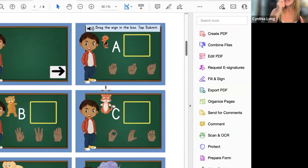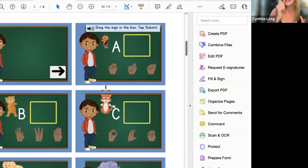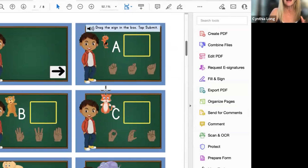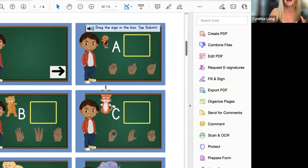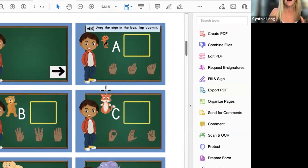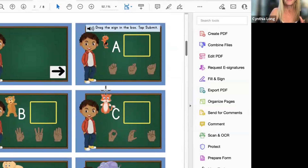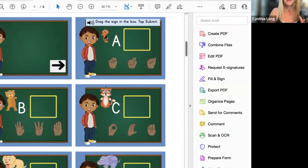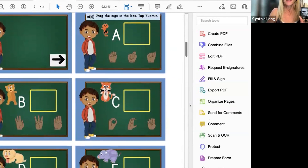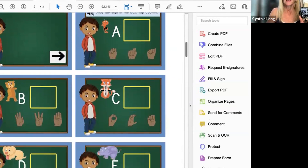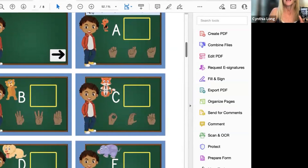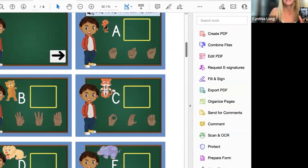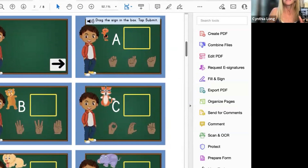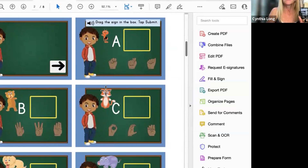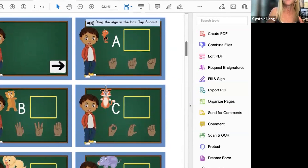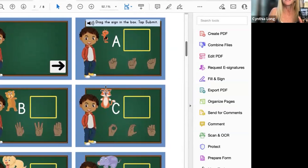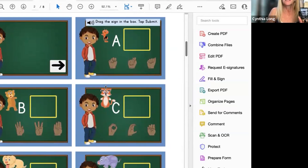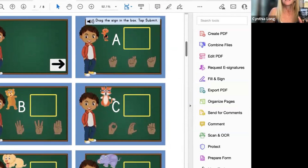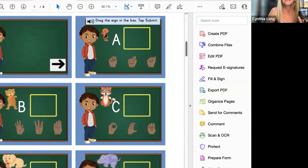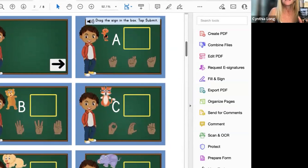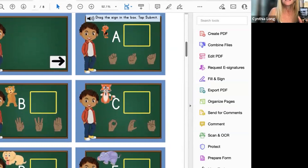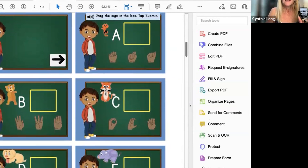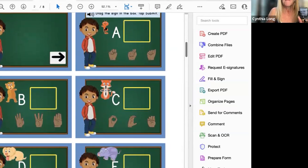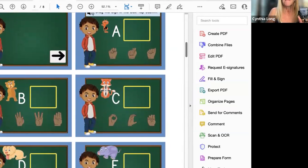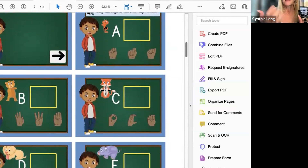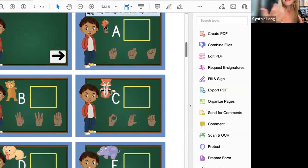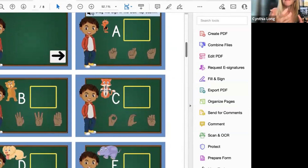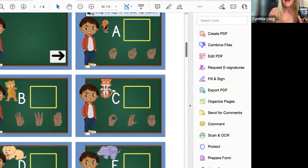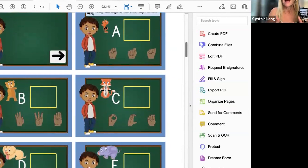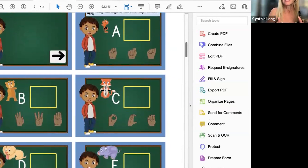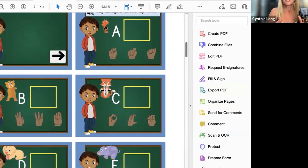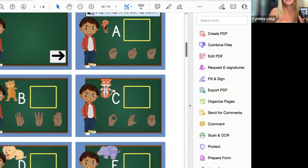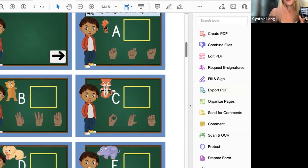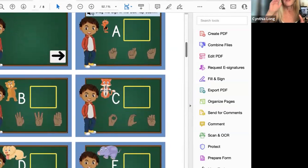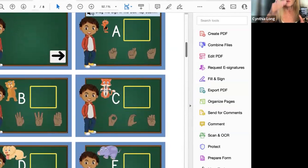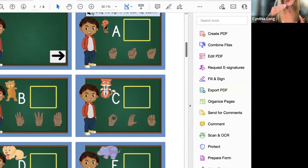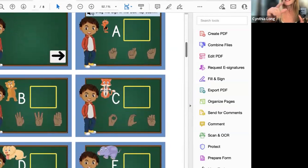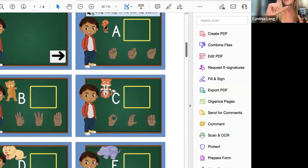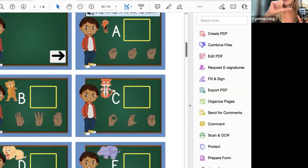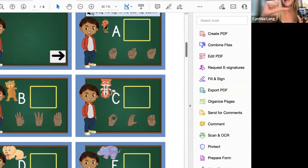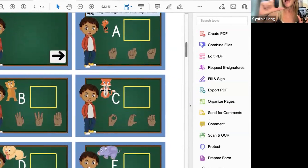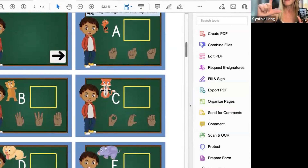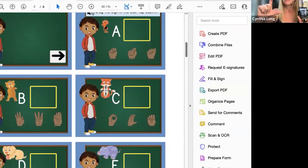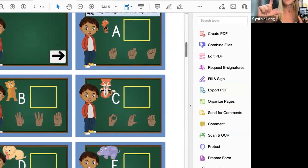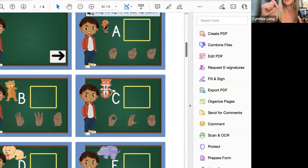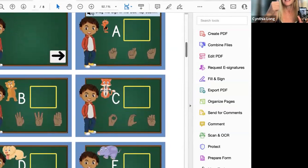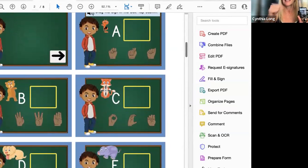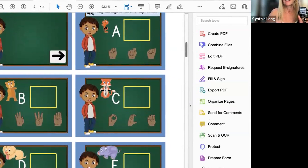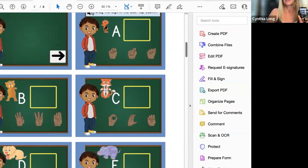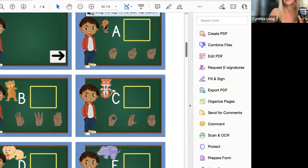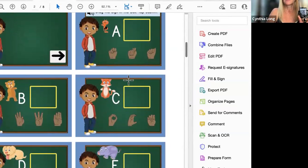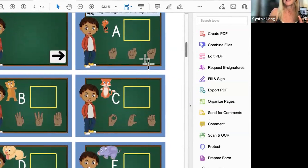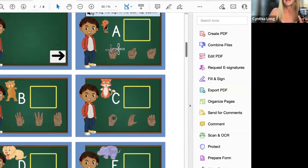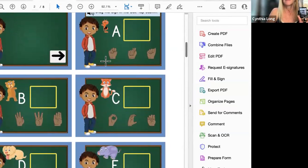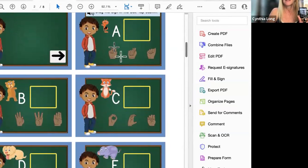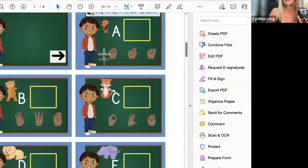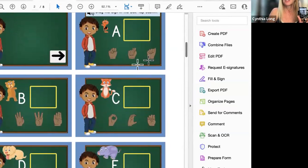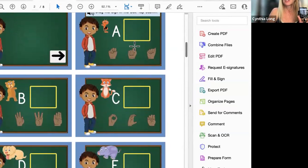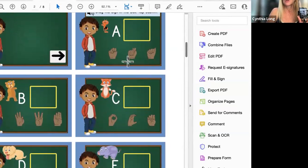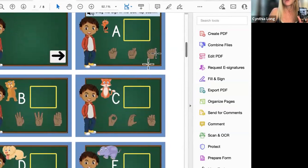tones. And this one is the matching. So they're focusing on capital letters, being able to circle